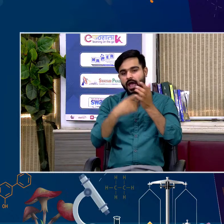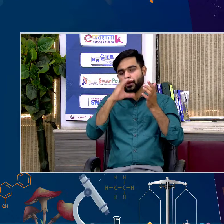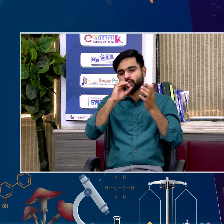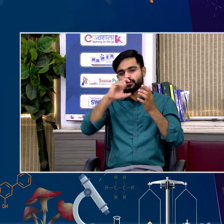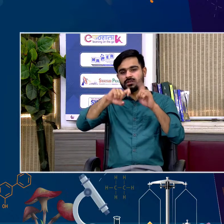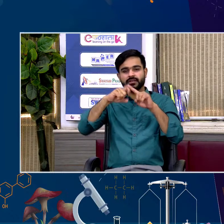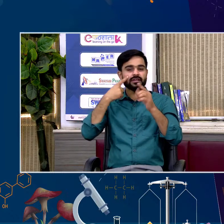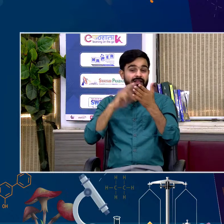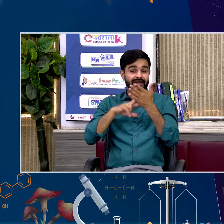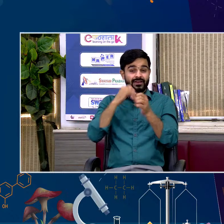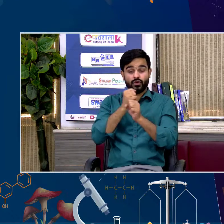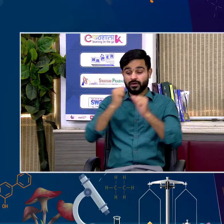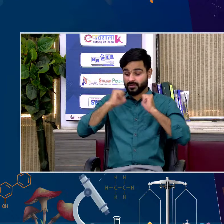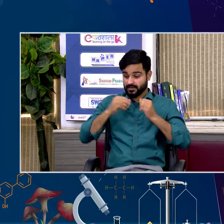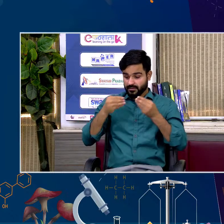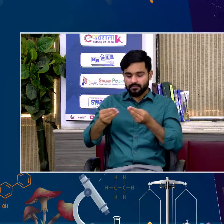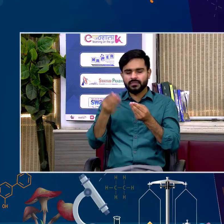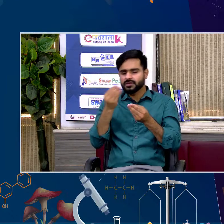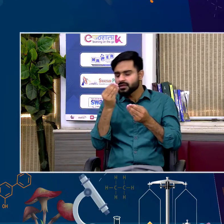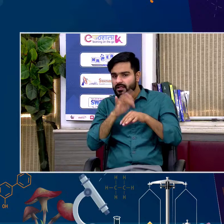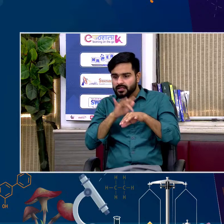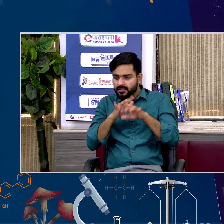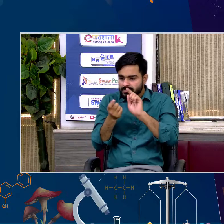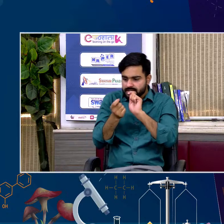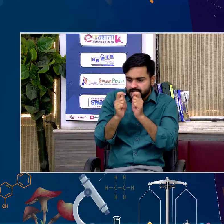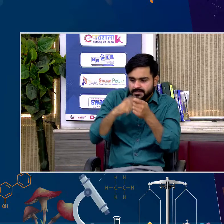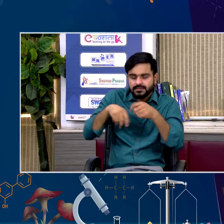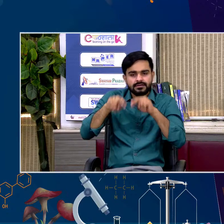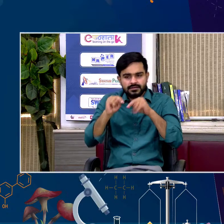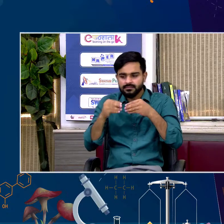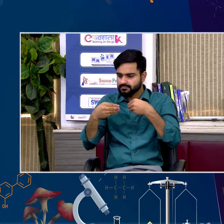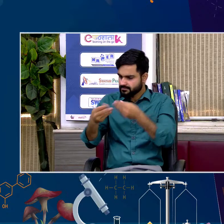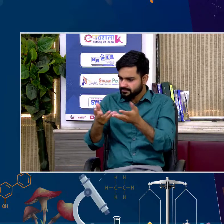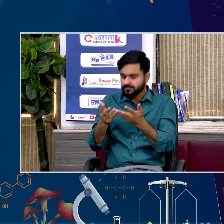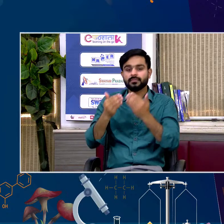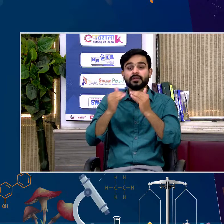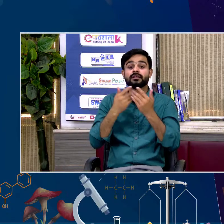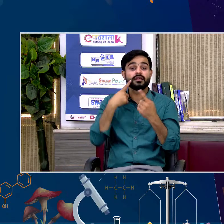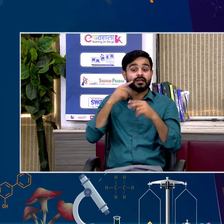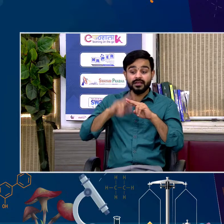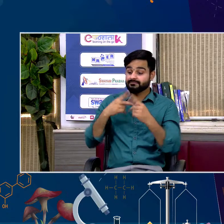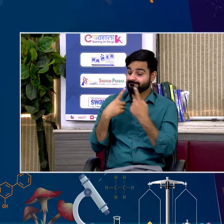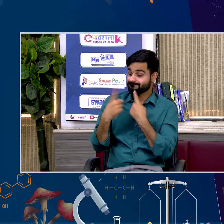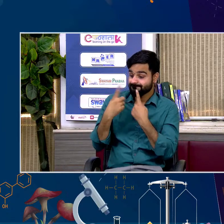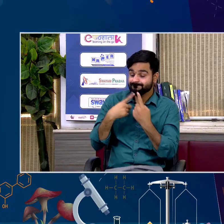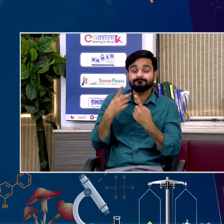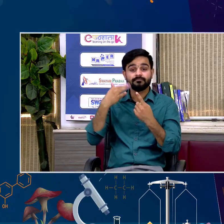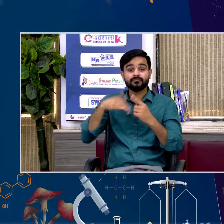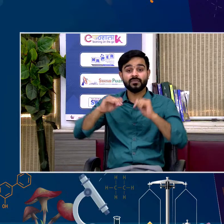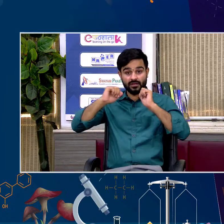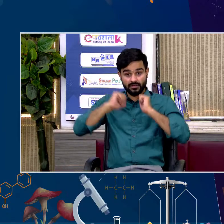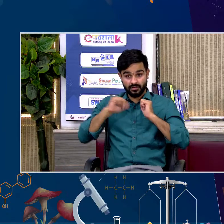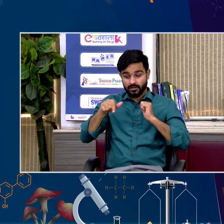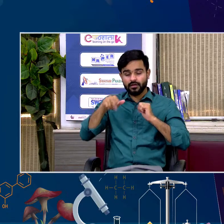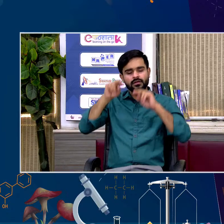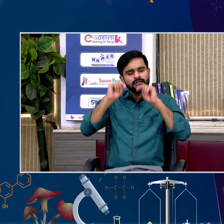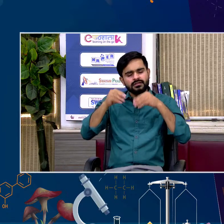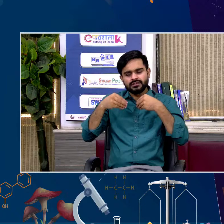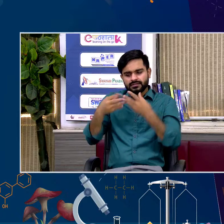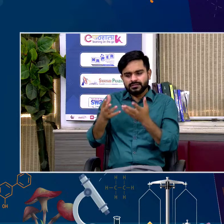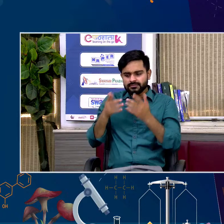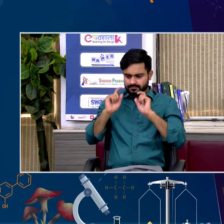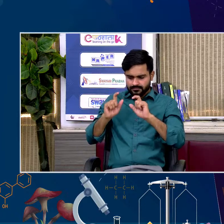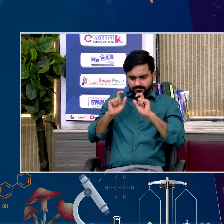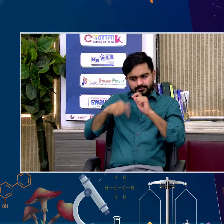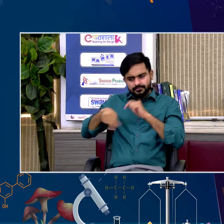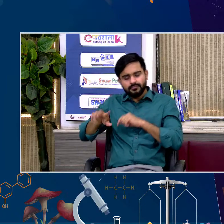his sensory needs are going to be taken care of, when he's rocking on the chair, his sensory needs are taken care of,